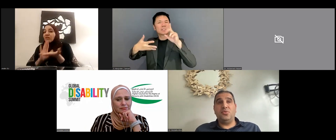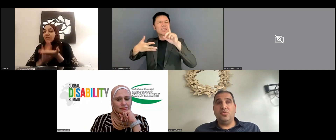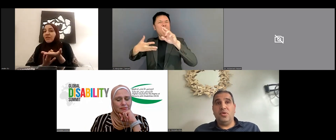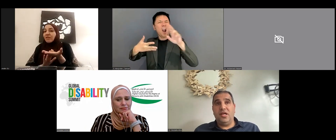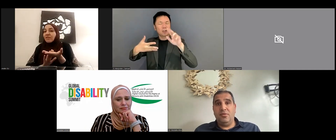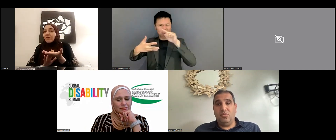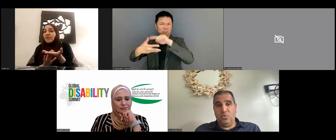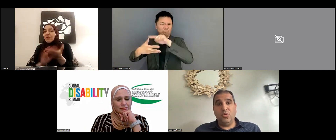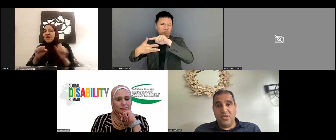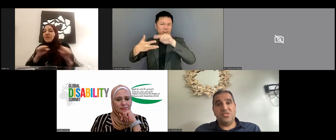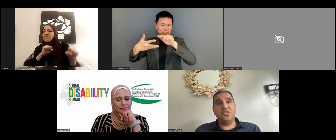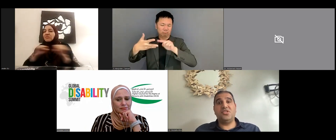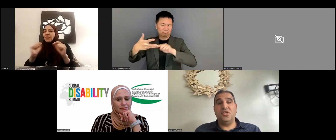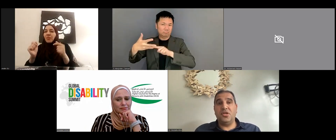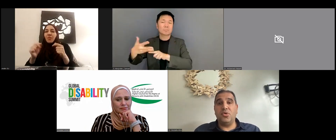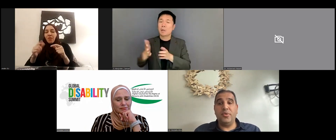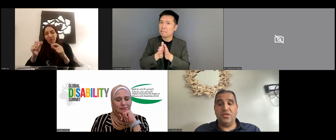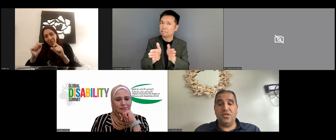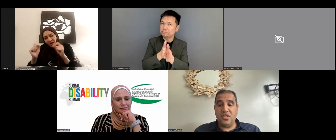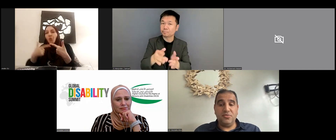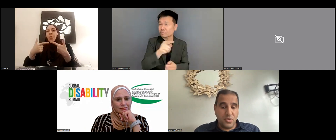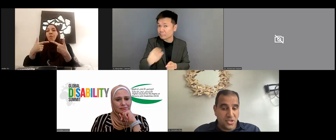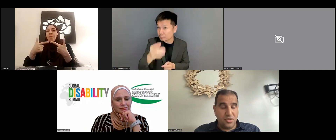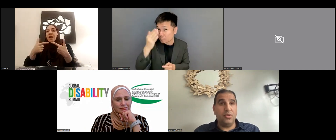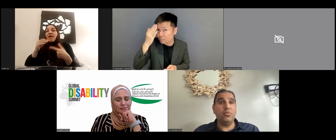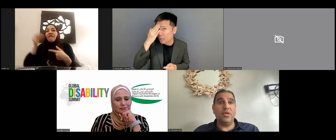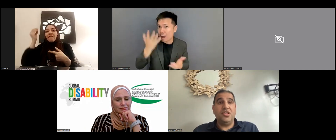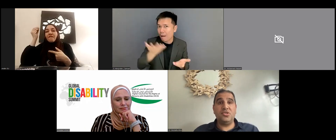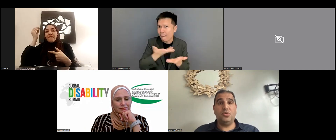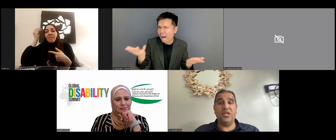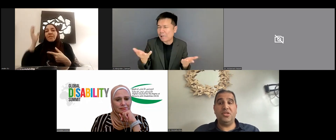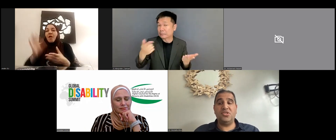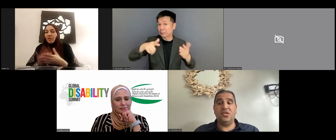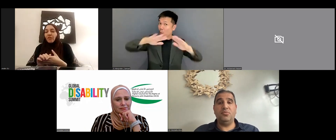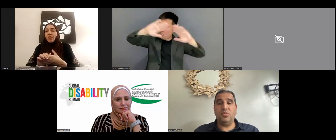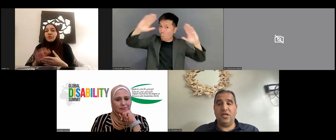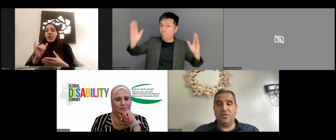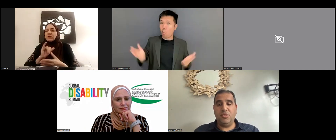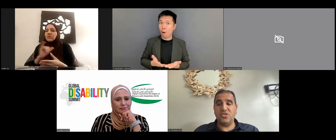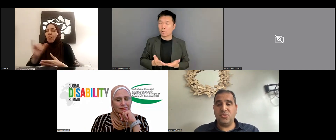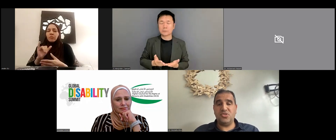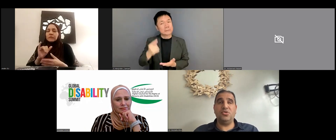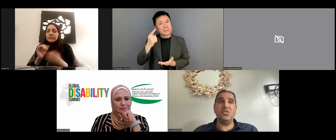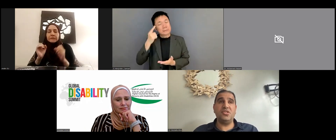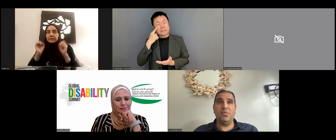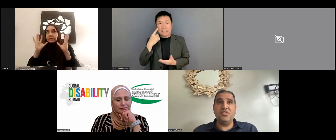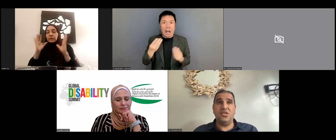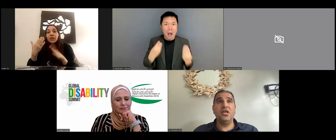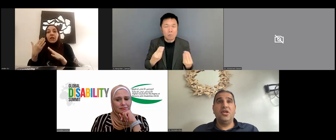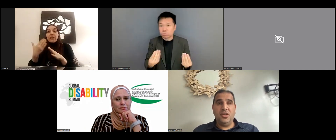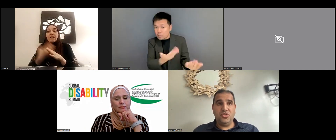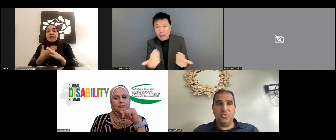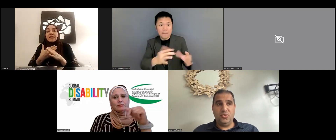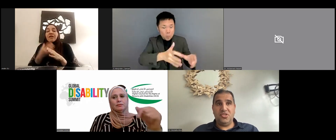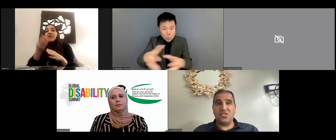fantastic to always see the growing efforts globally to mainstream persons with